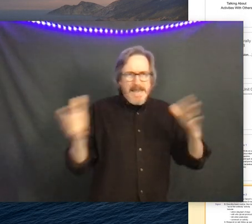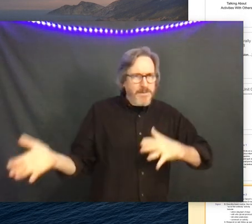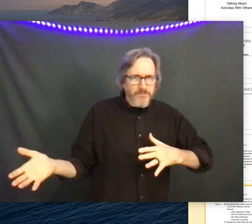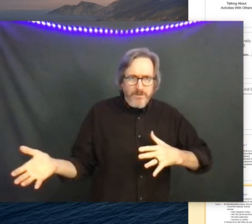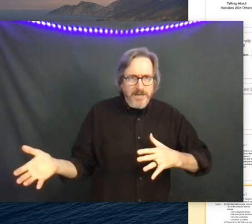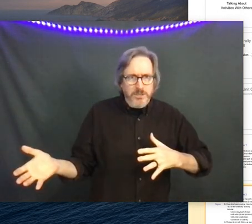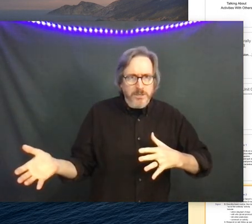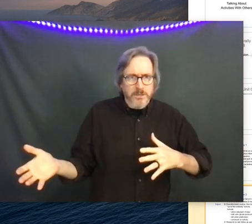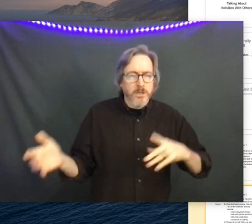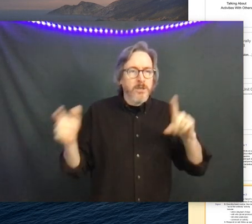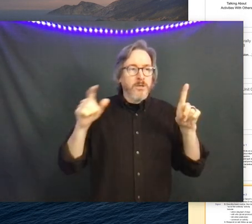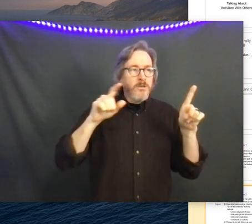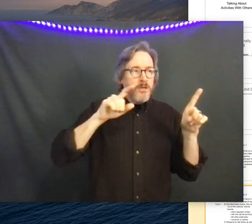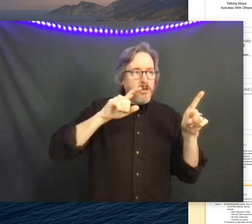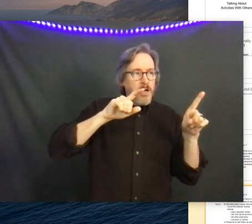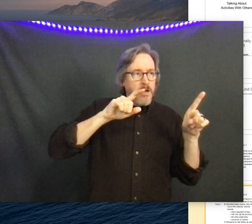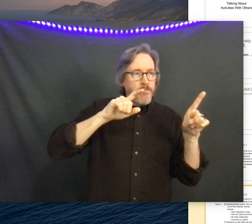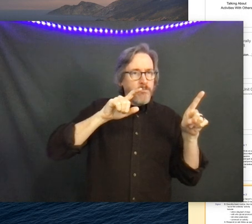the same information.